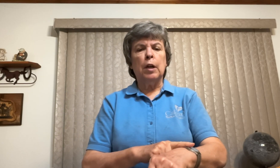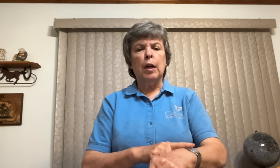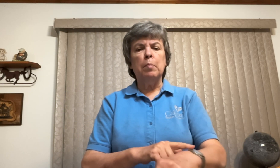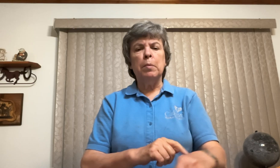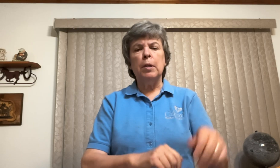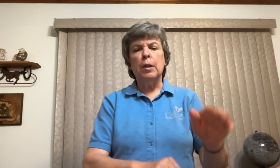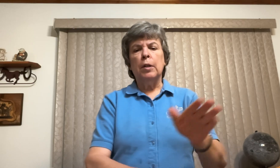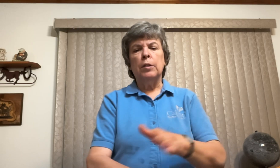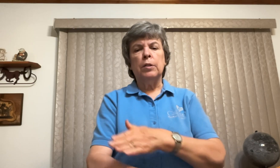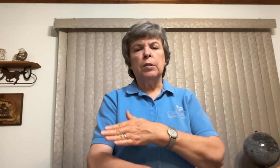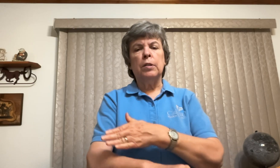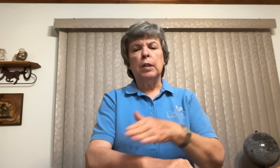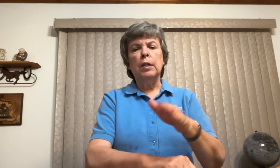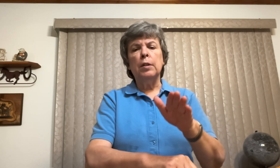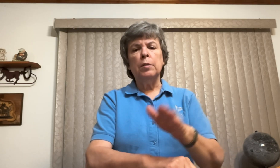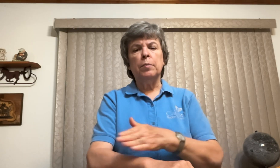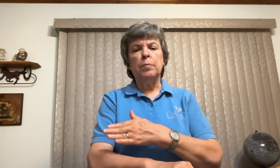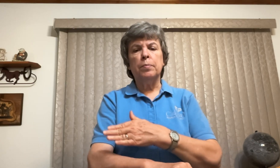time to sing